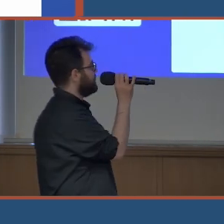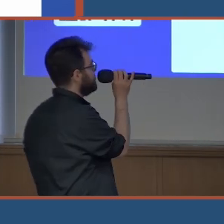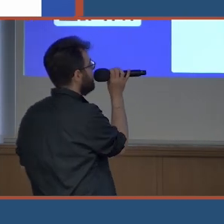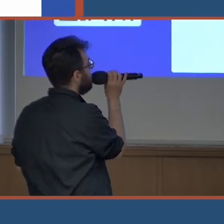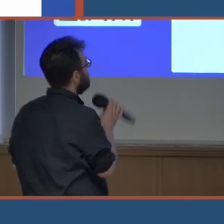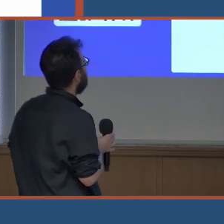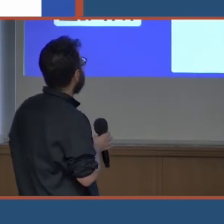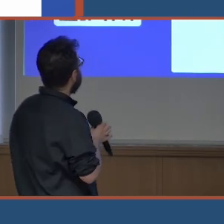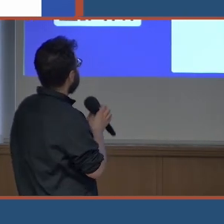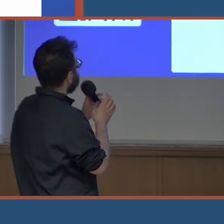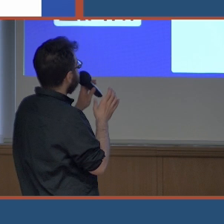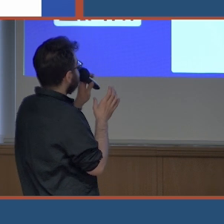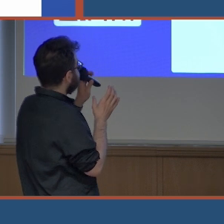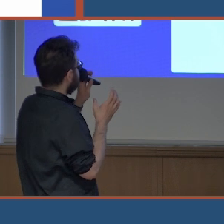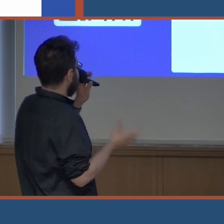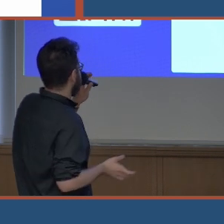received, I would say.